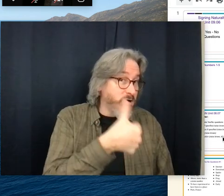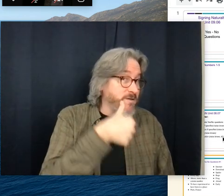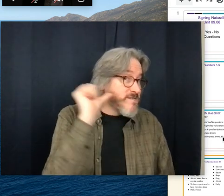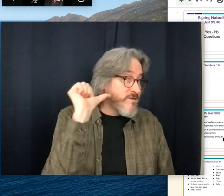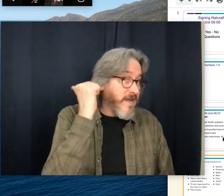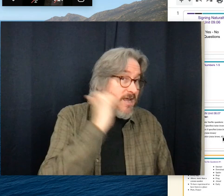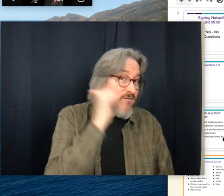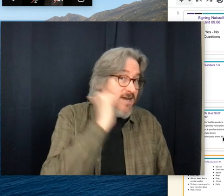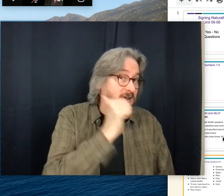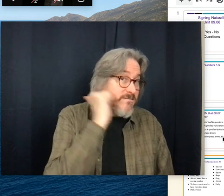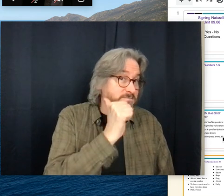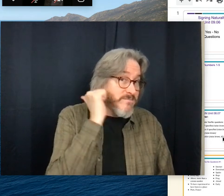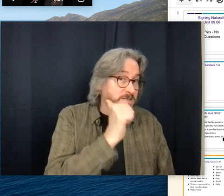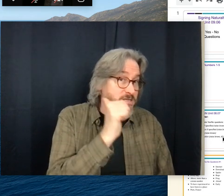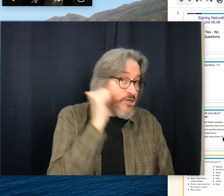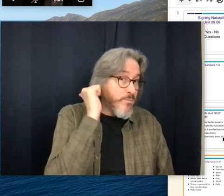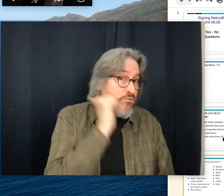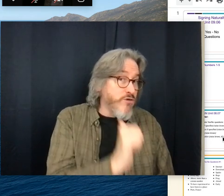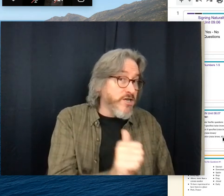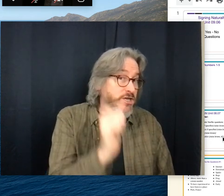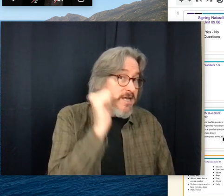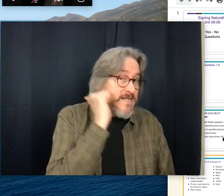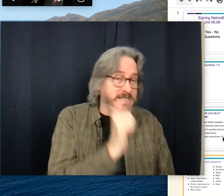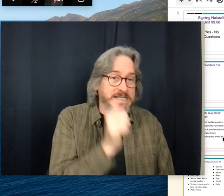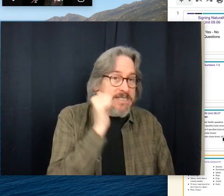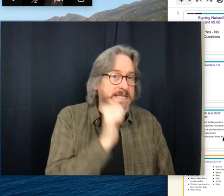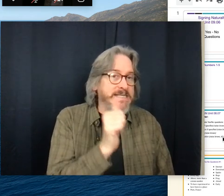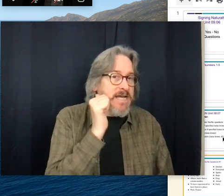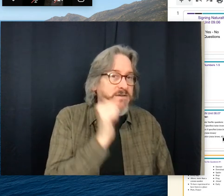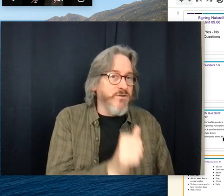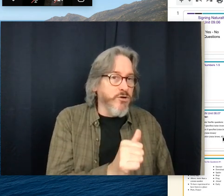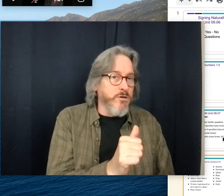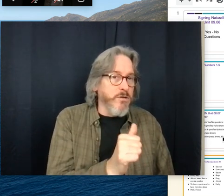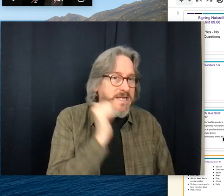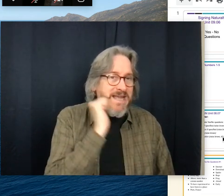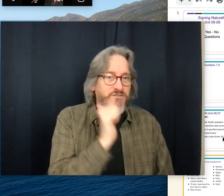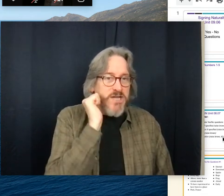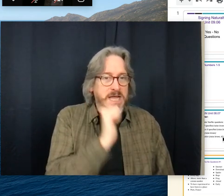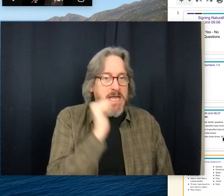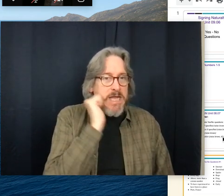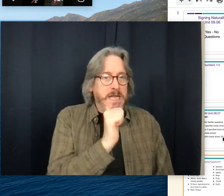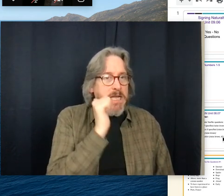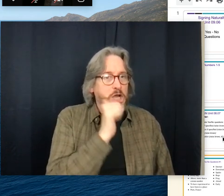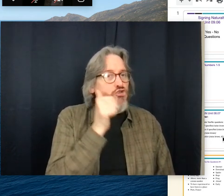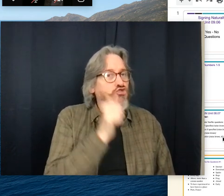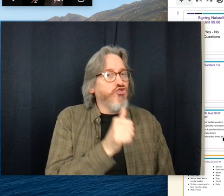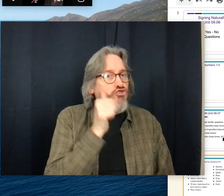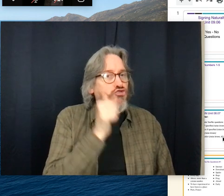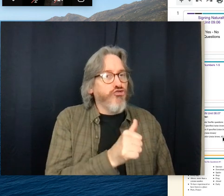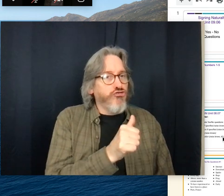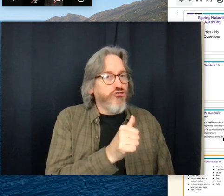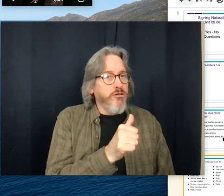yesterday, every day. So you brush against. It's like the sign for girl.